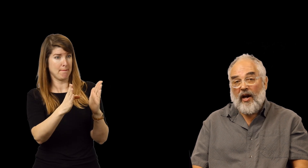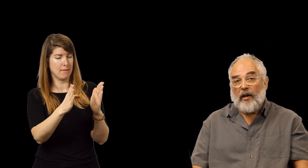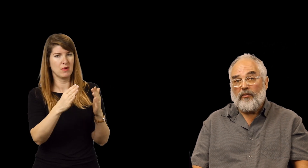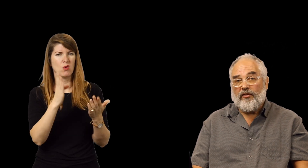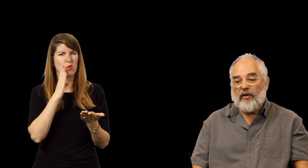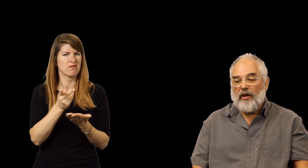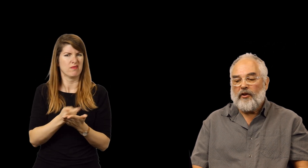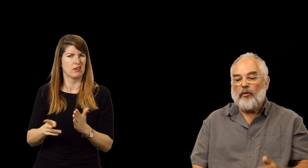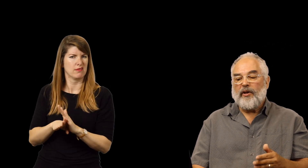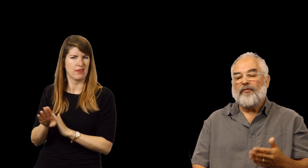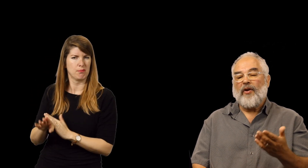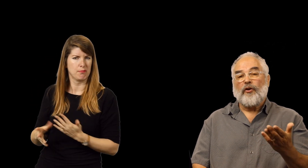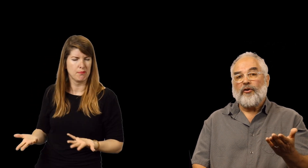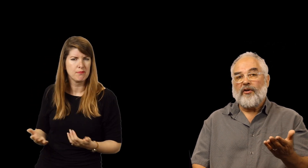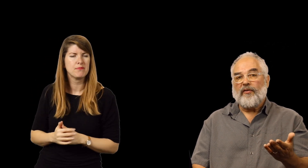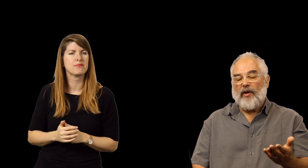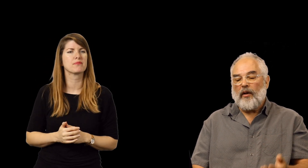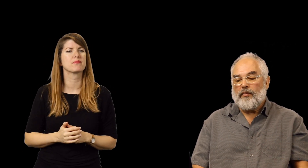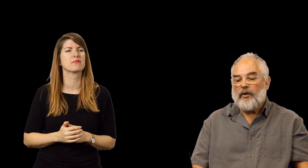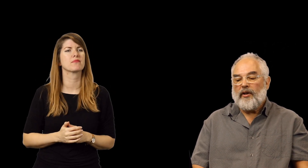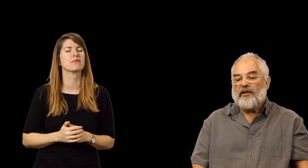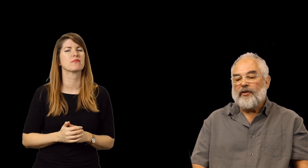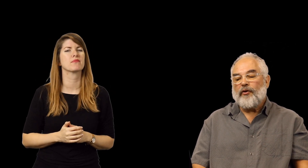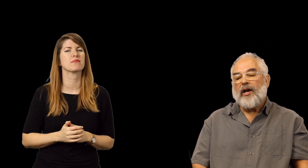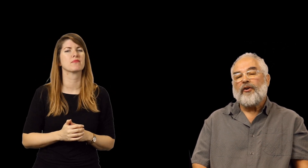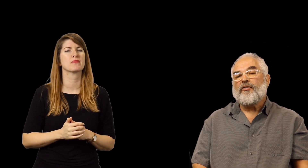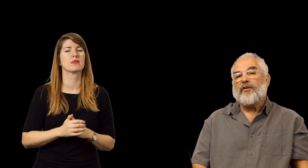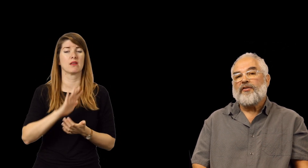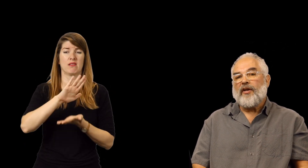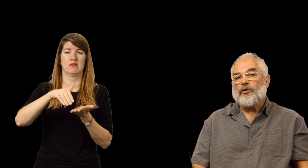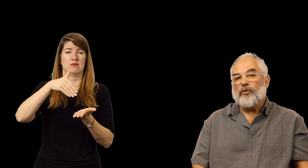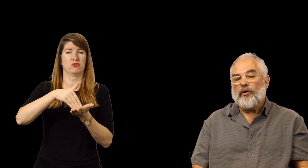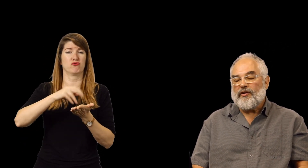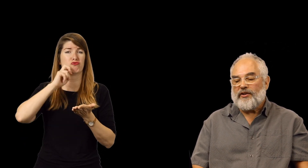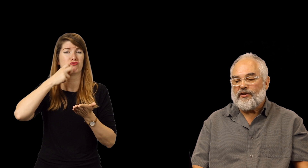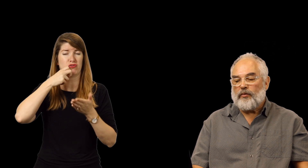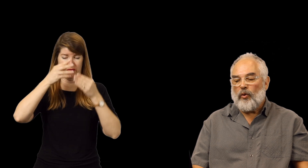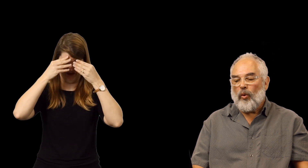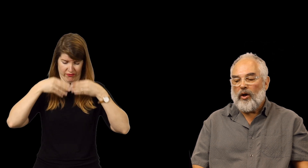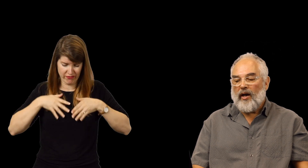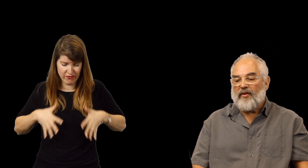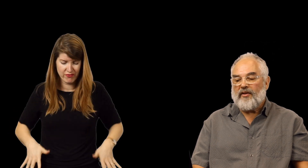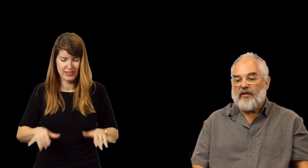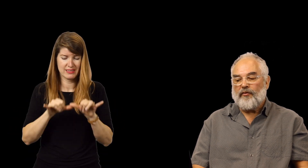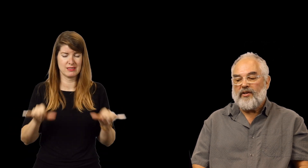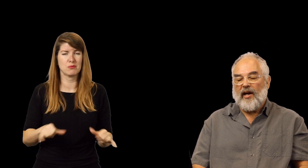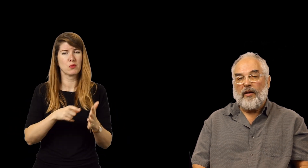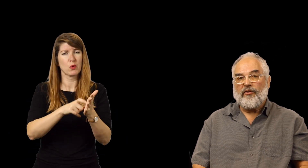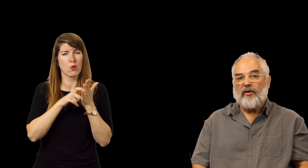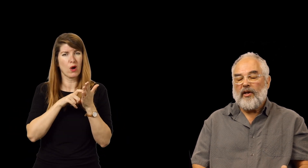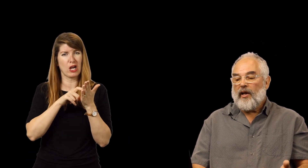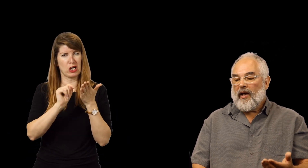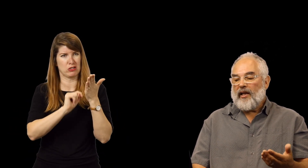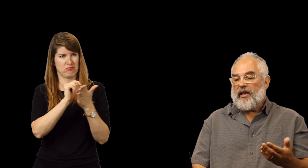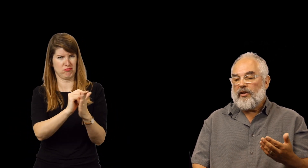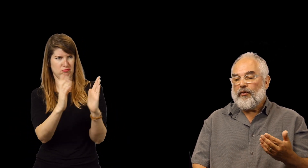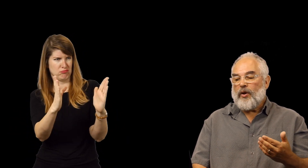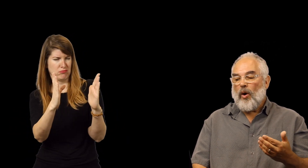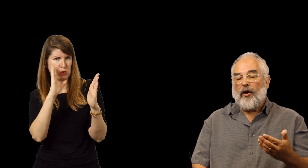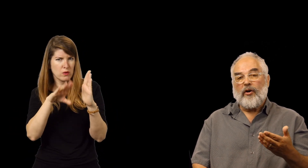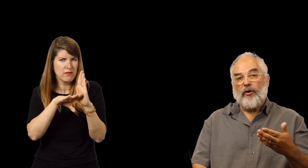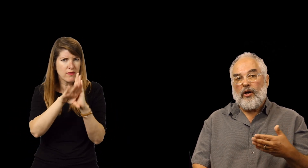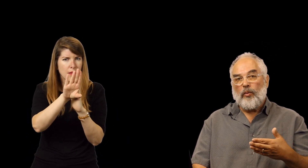those times, there'll be a failure to develop. Different areas of the central nervous system are organized at different times, and they